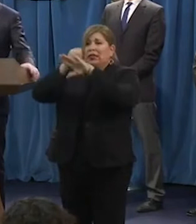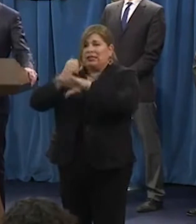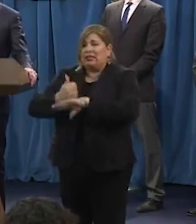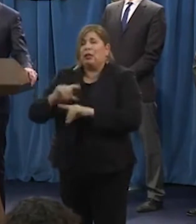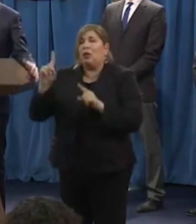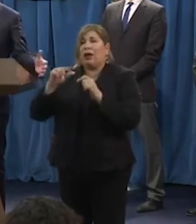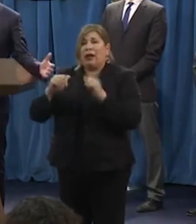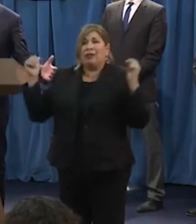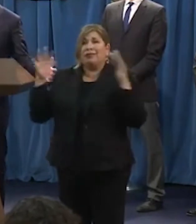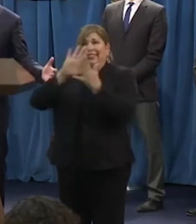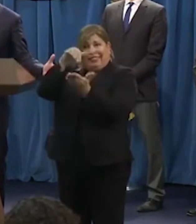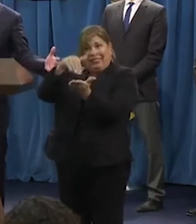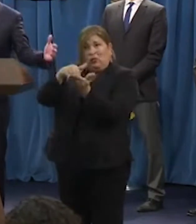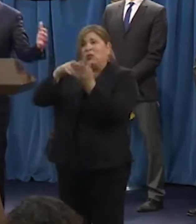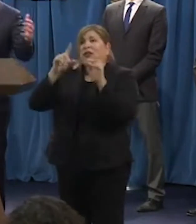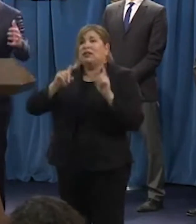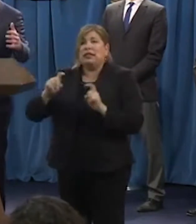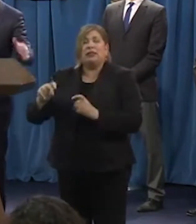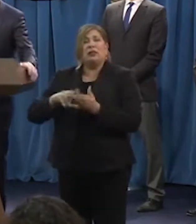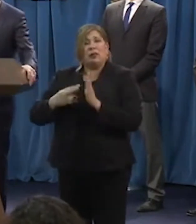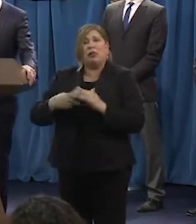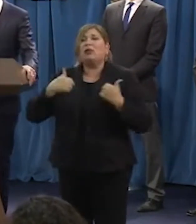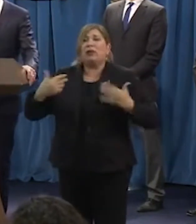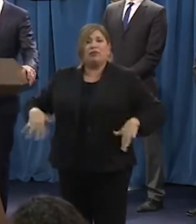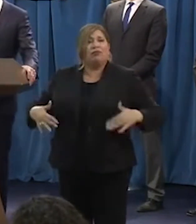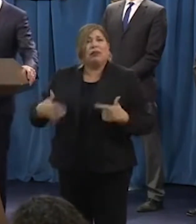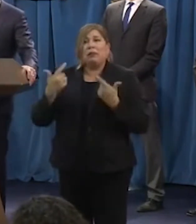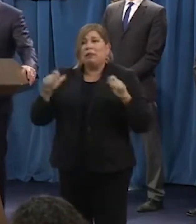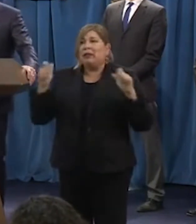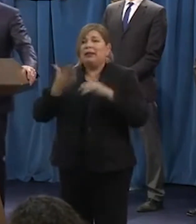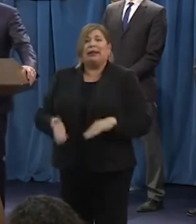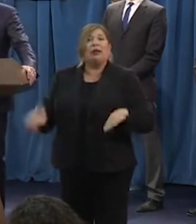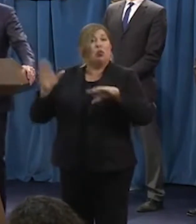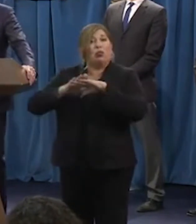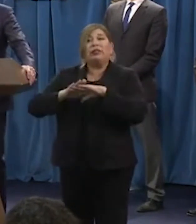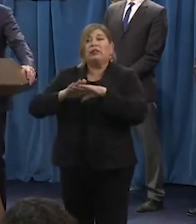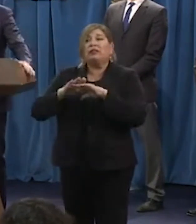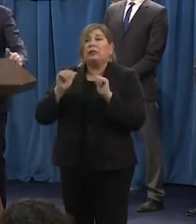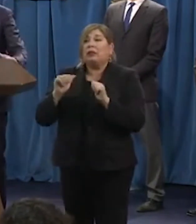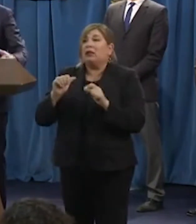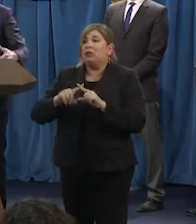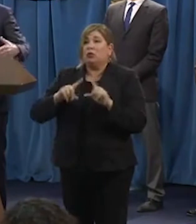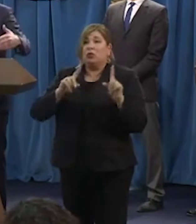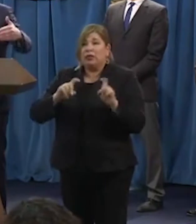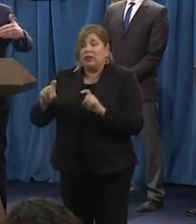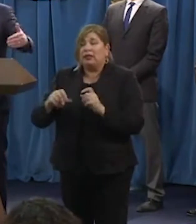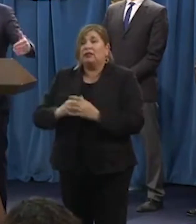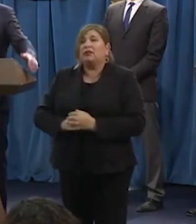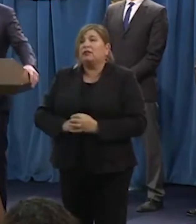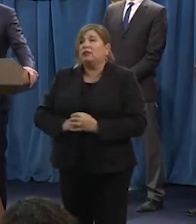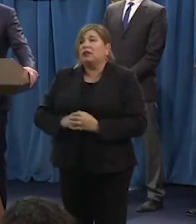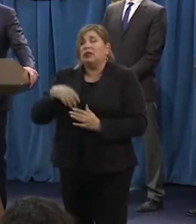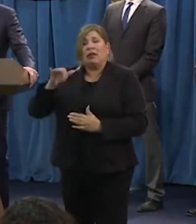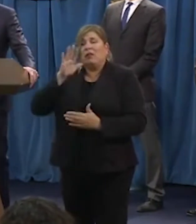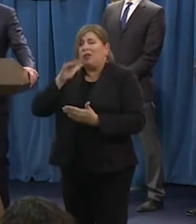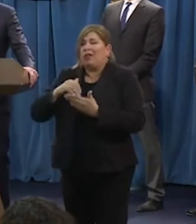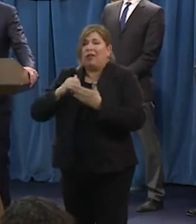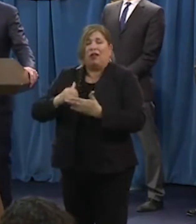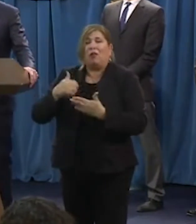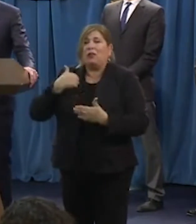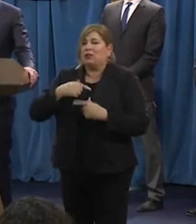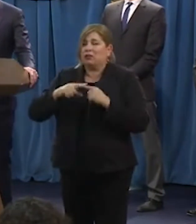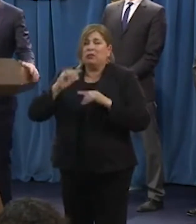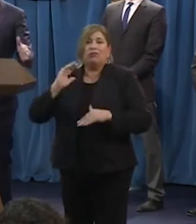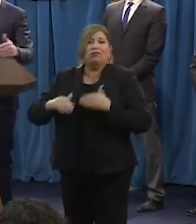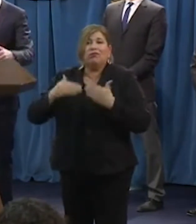centralized testing sites so we can have a significant increase in capacity of testing that will aid and advance our efforts not